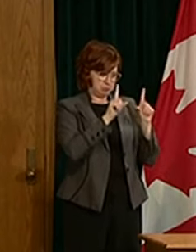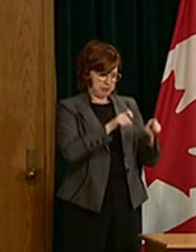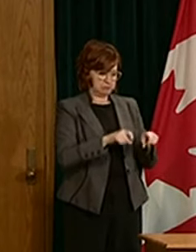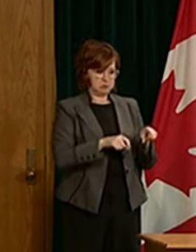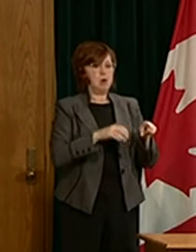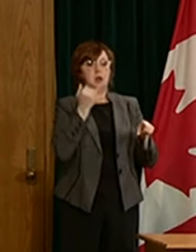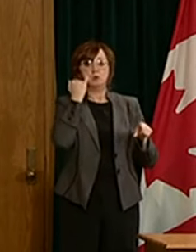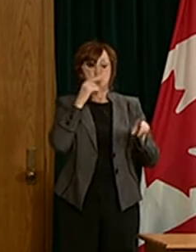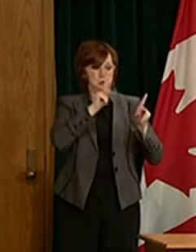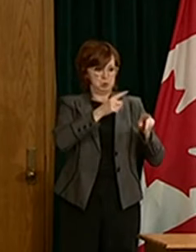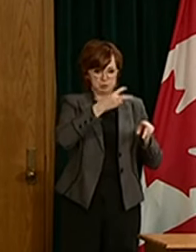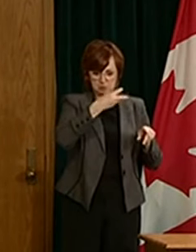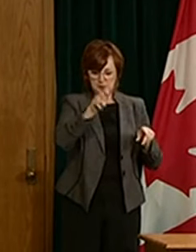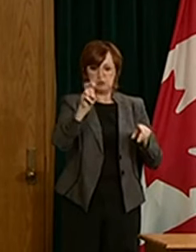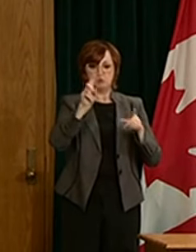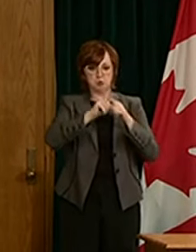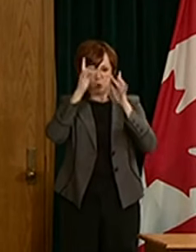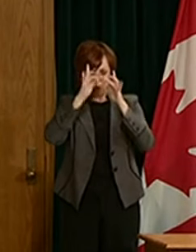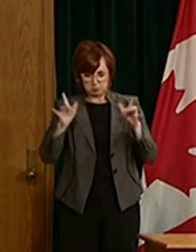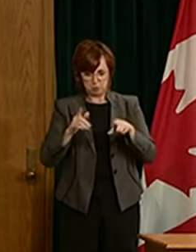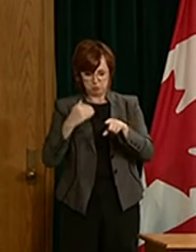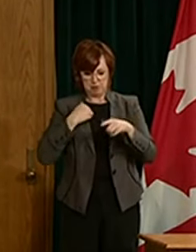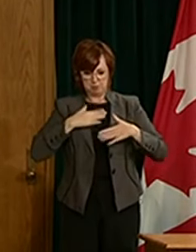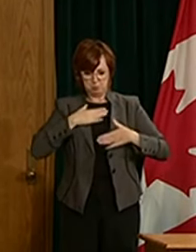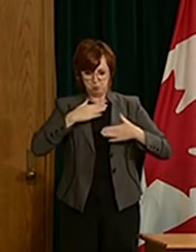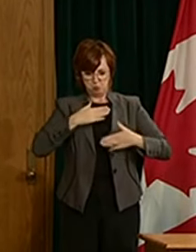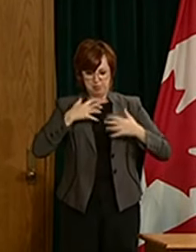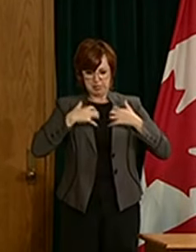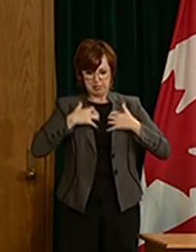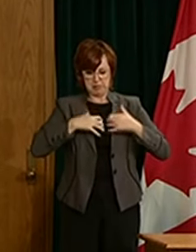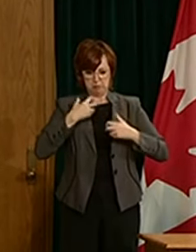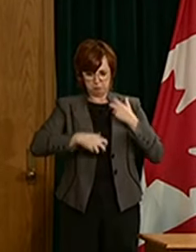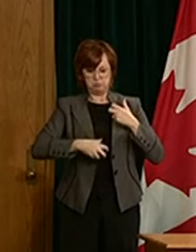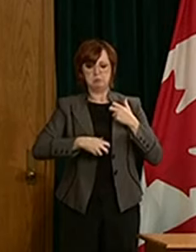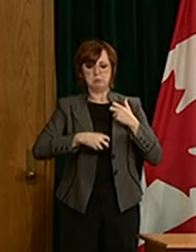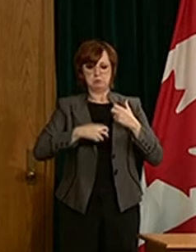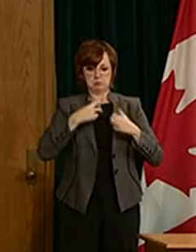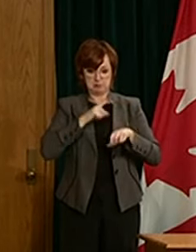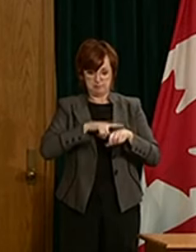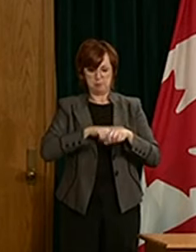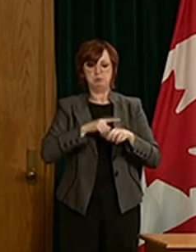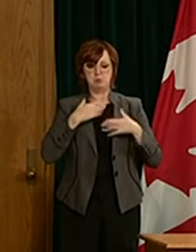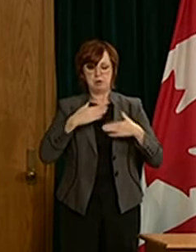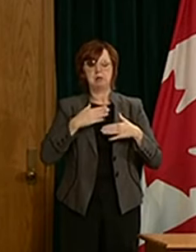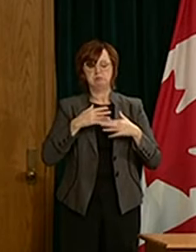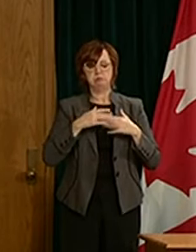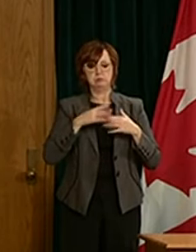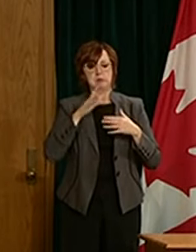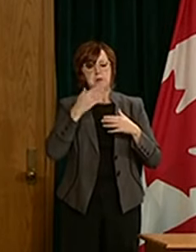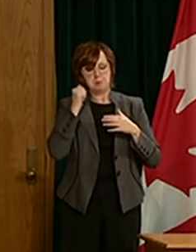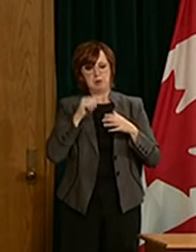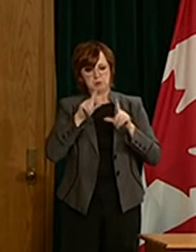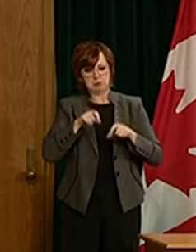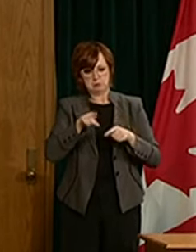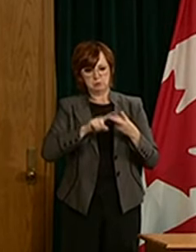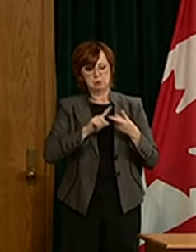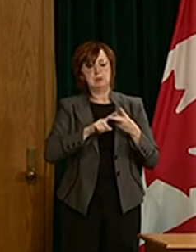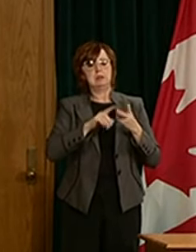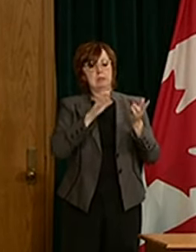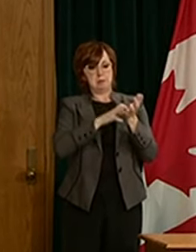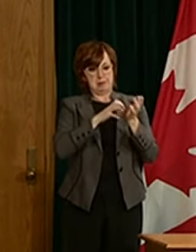to hospital with respiratory illness, for people who are healthcare workers and first responders, providing care and services